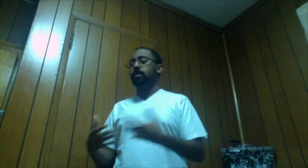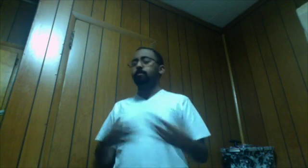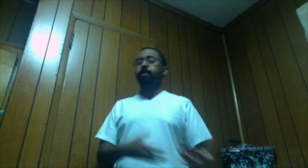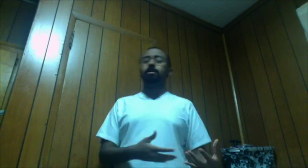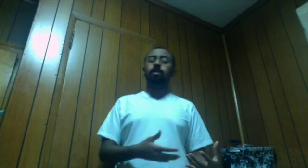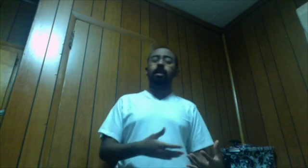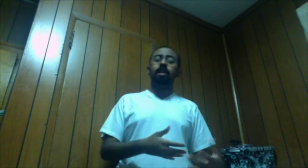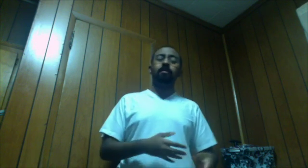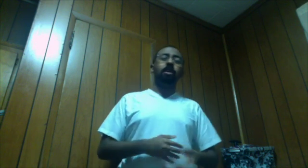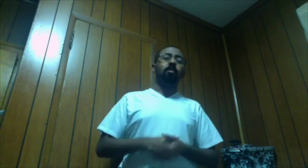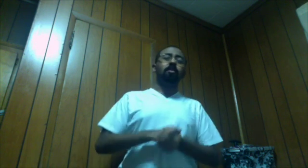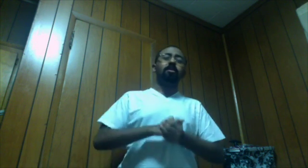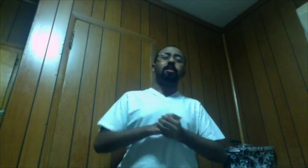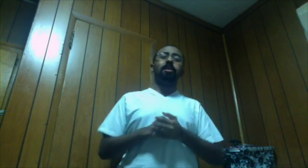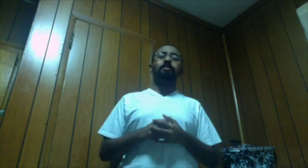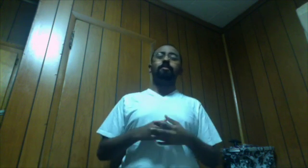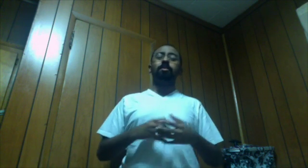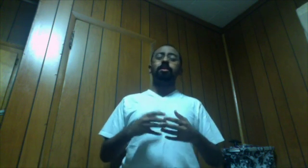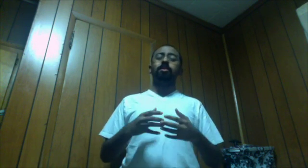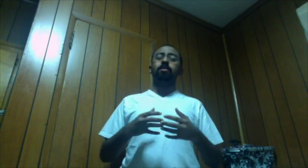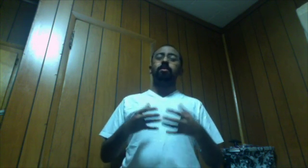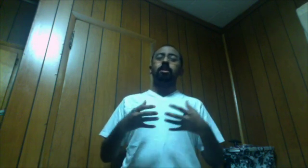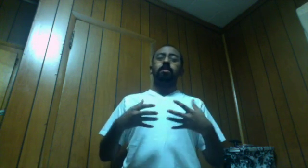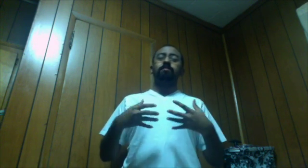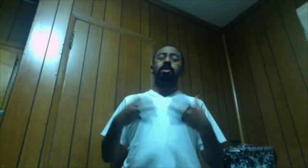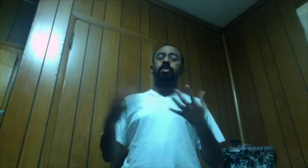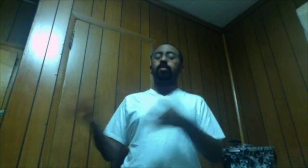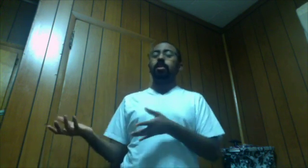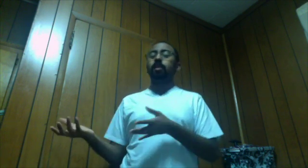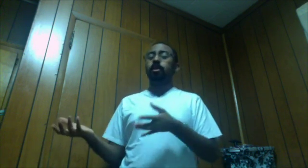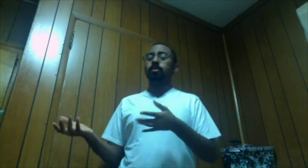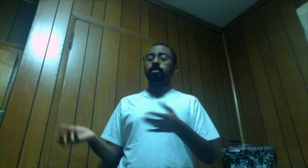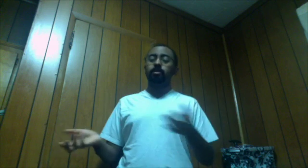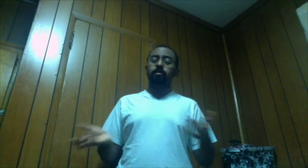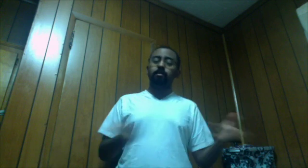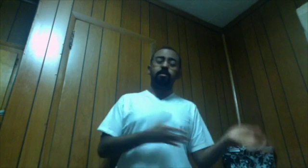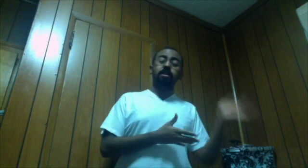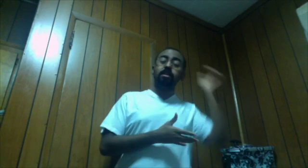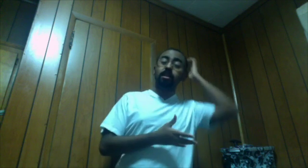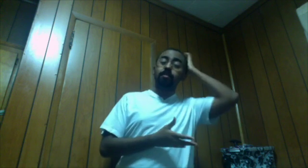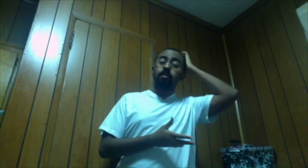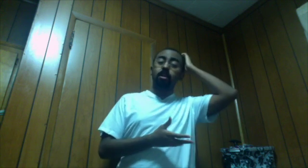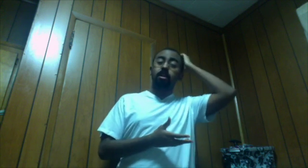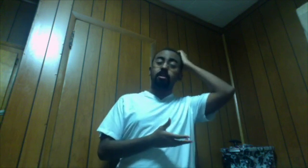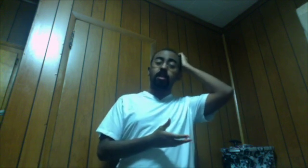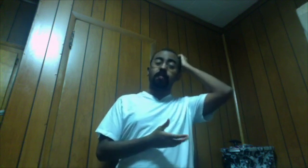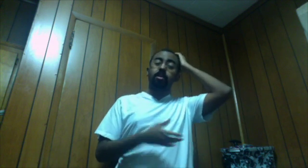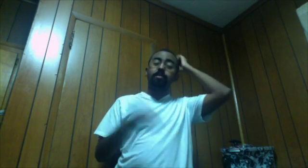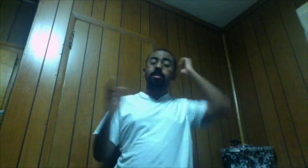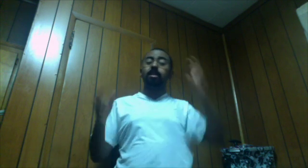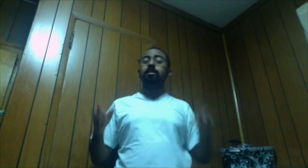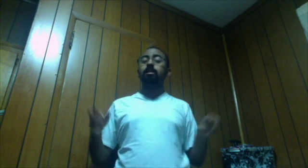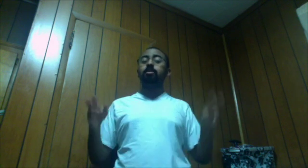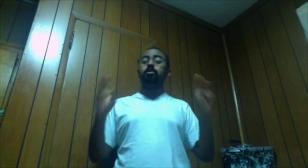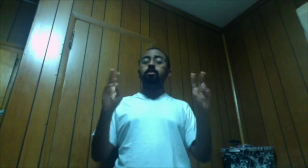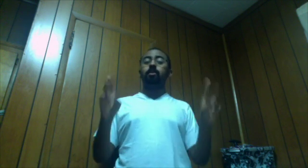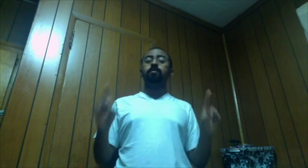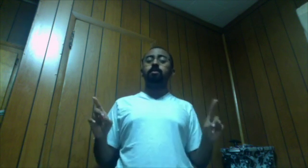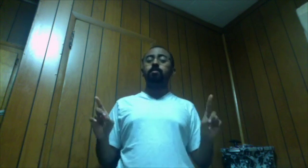beat their wife, whether they're the type of person who mistreated others or did something wrong in their life, they'll be sent to either one of 2